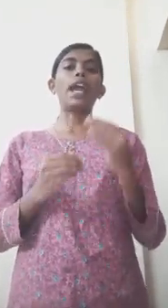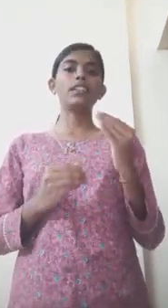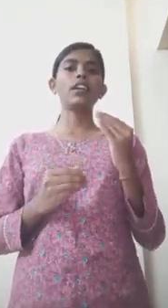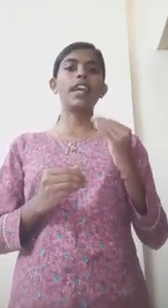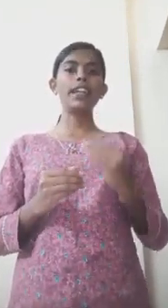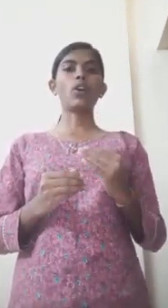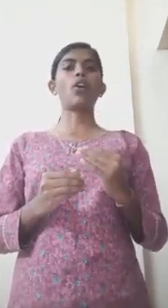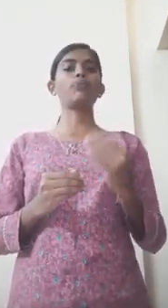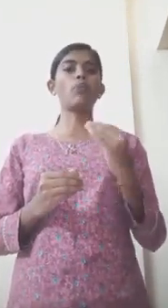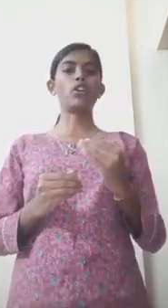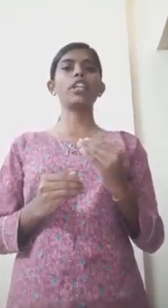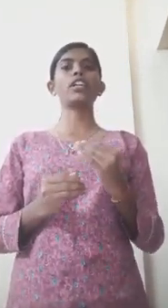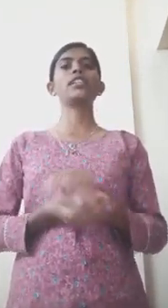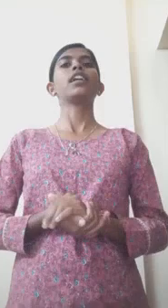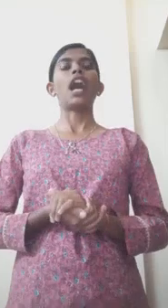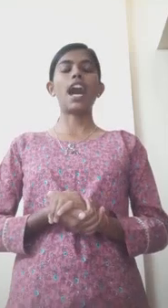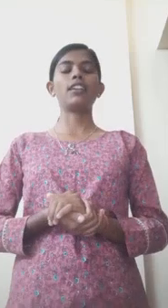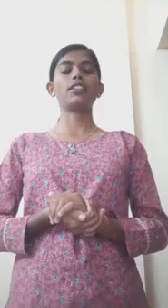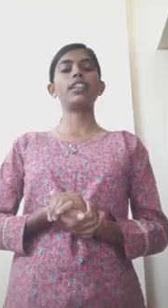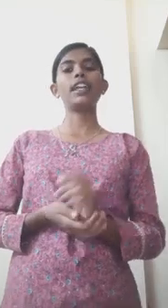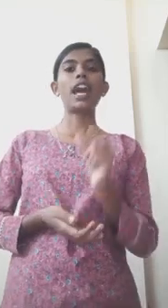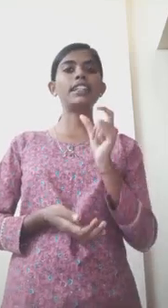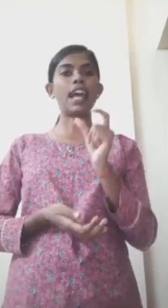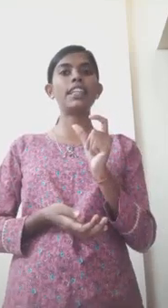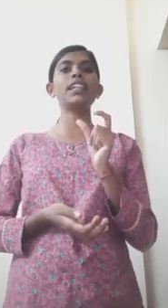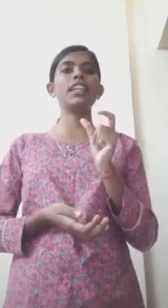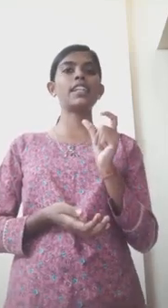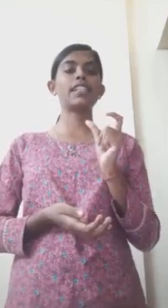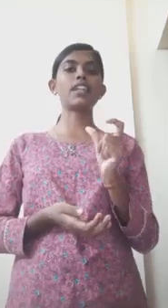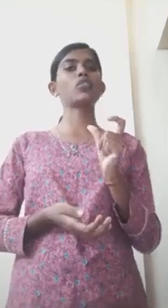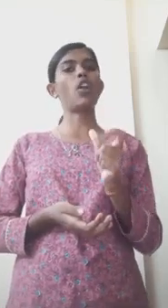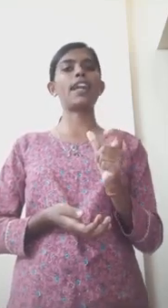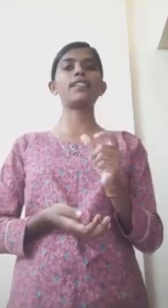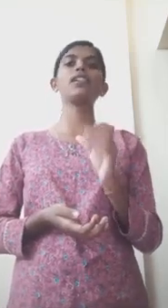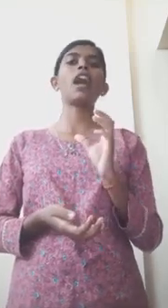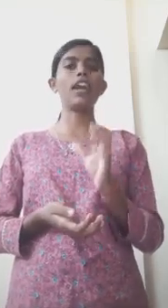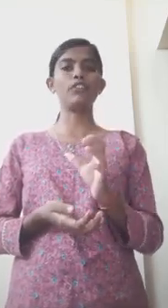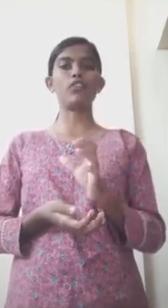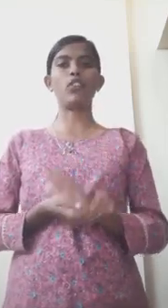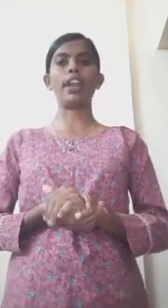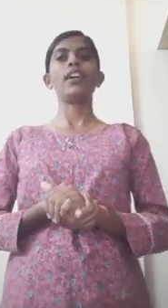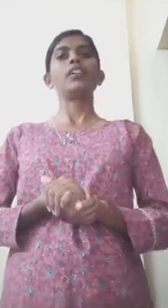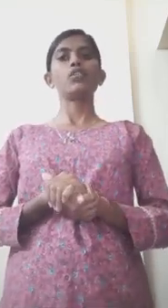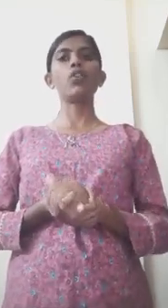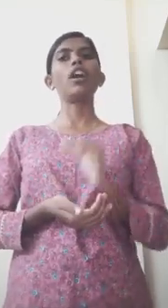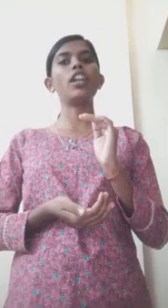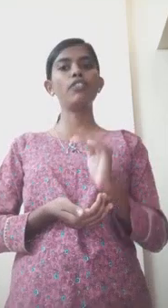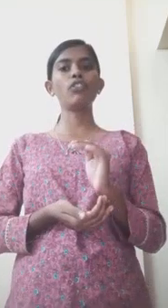the end of bronchioles there are tiny air sacs called as a alveoli. So